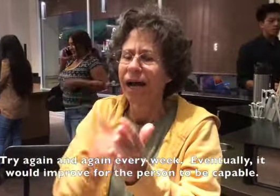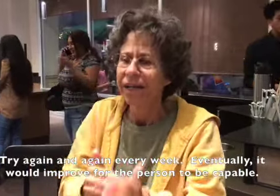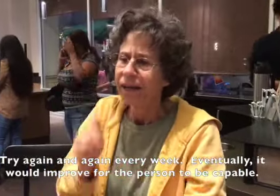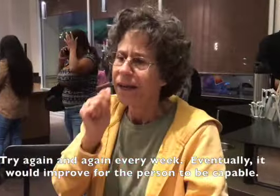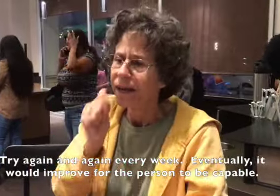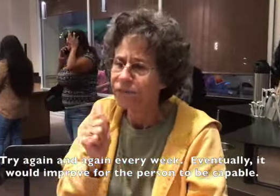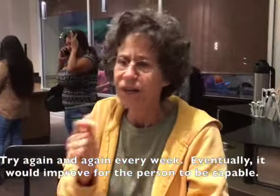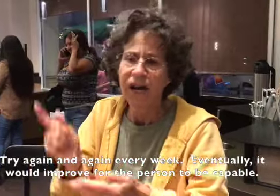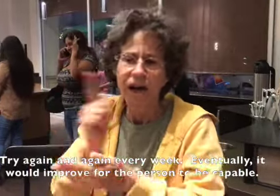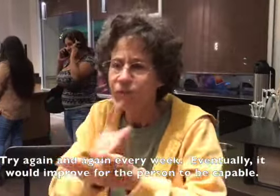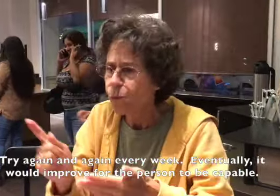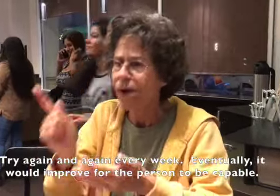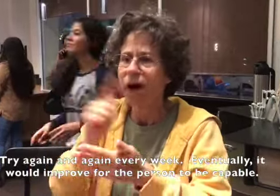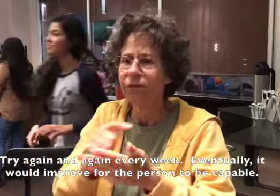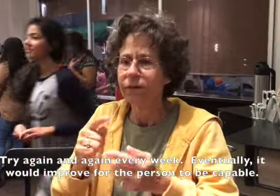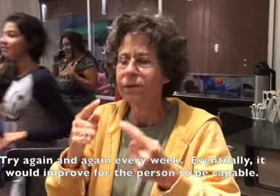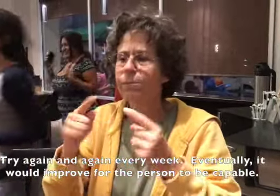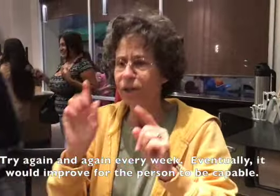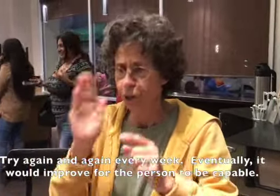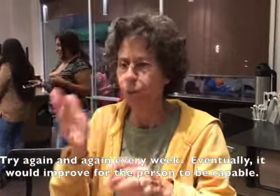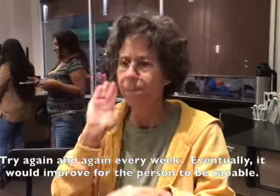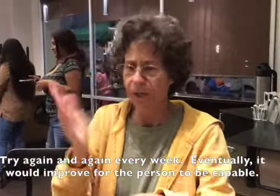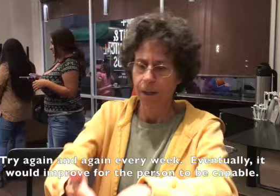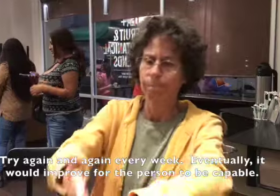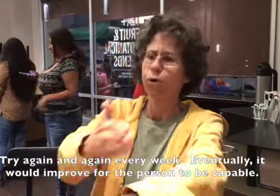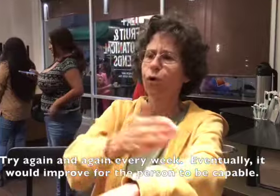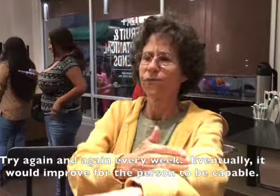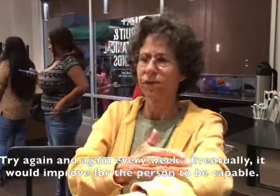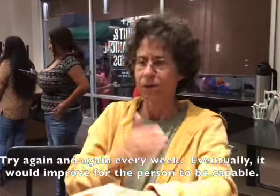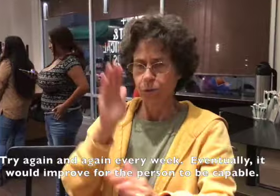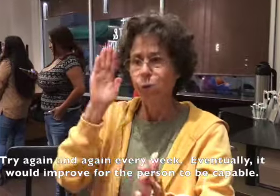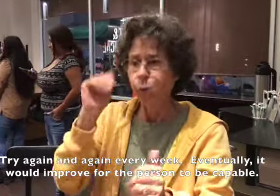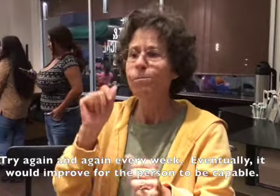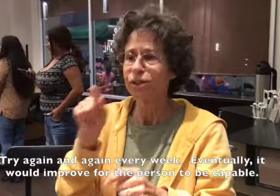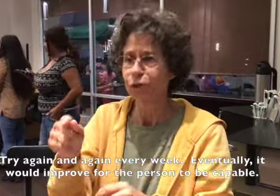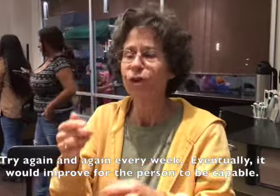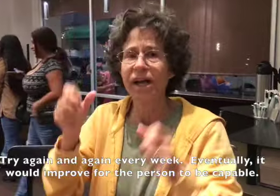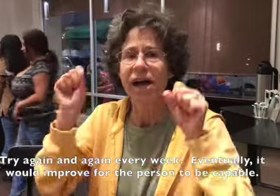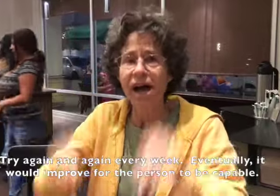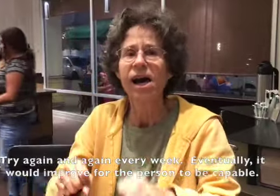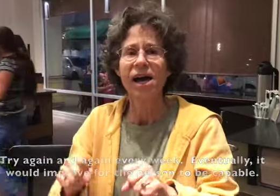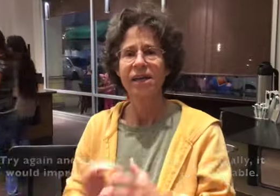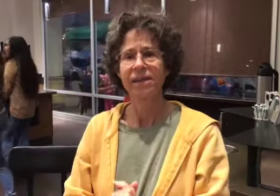again, every week. Eventually, it will improve for the person to be capable.